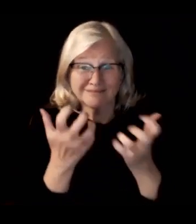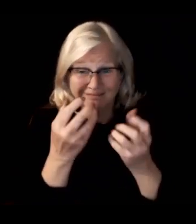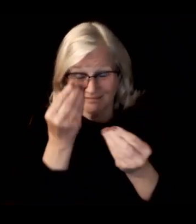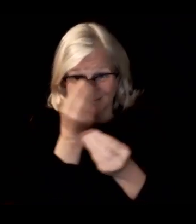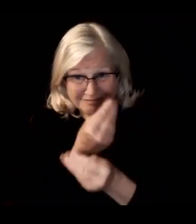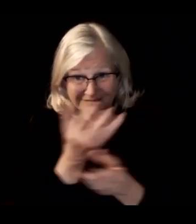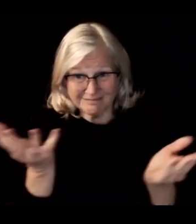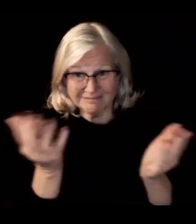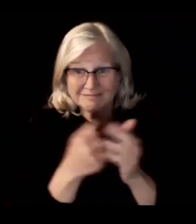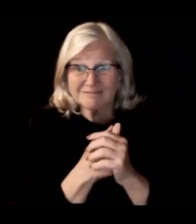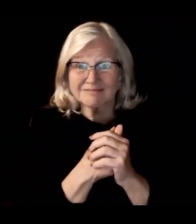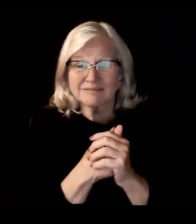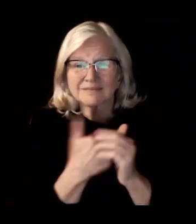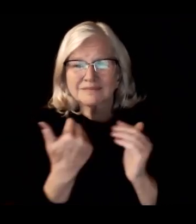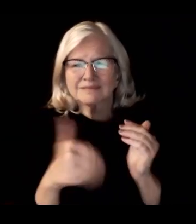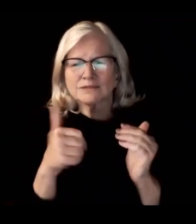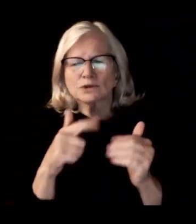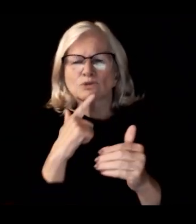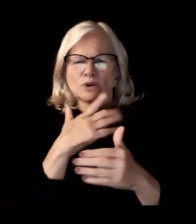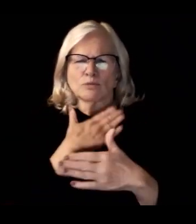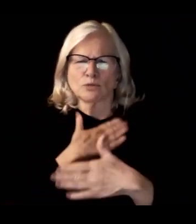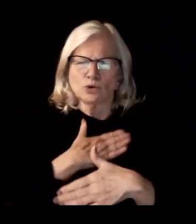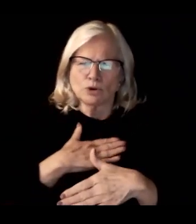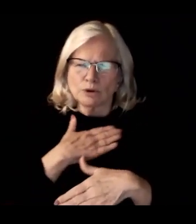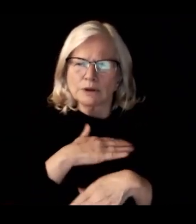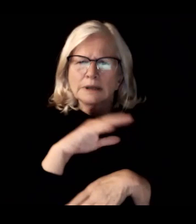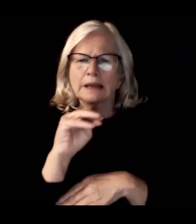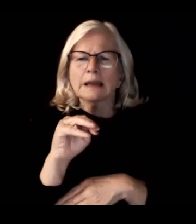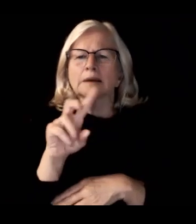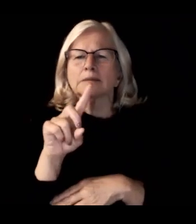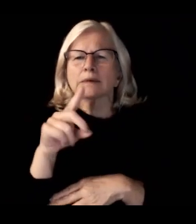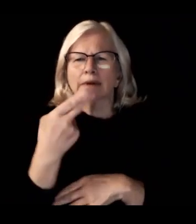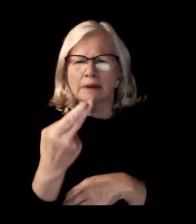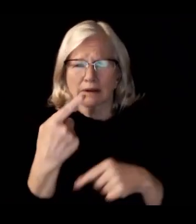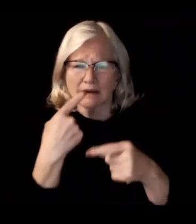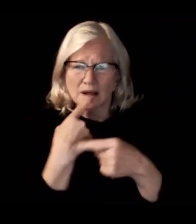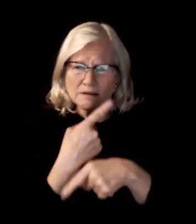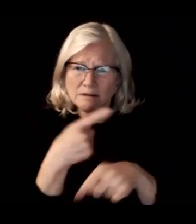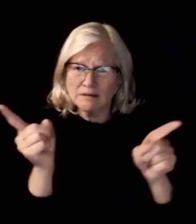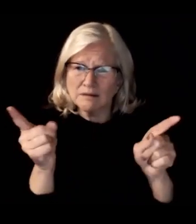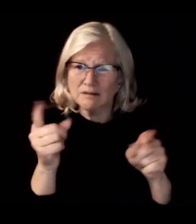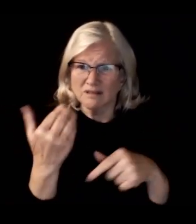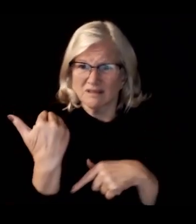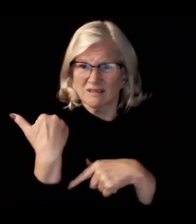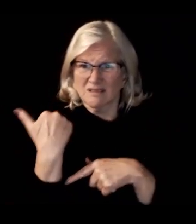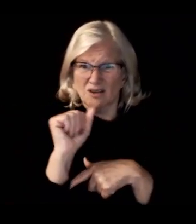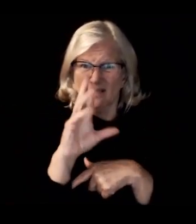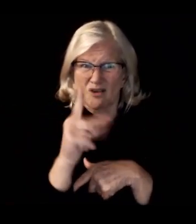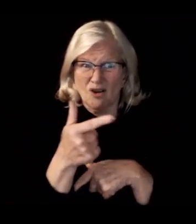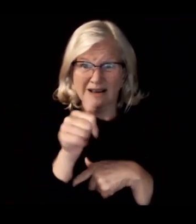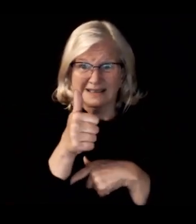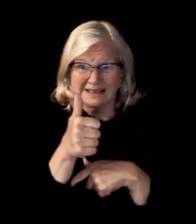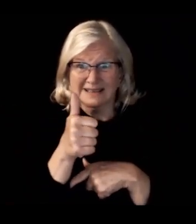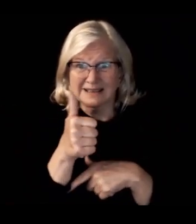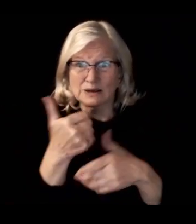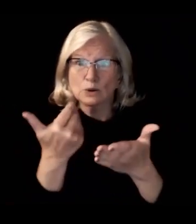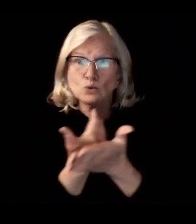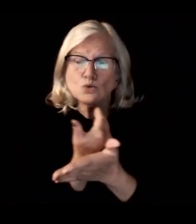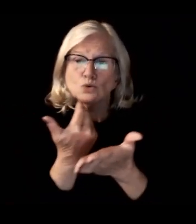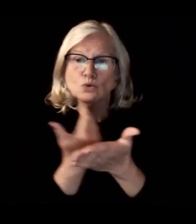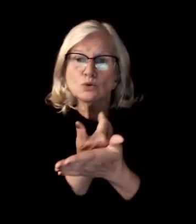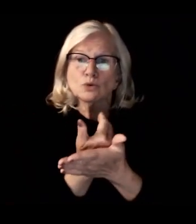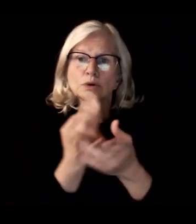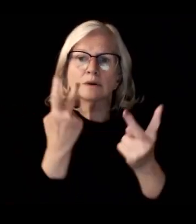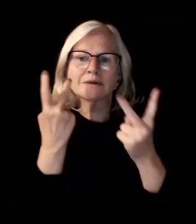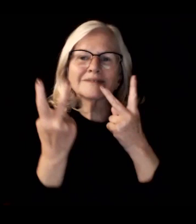that the Minnesota Department of Health announced on Monday, August 10th, the new visitation guidance as an urgent priority